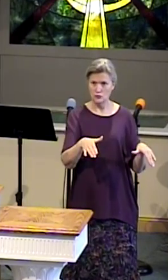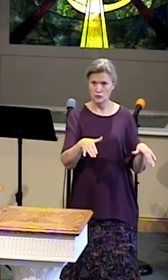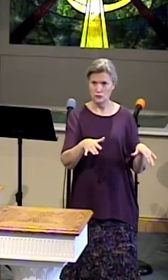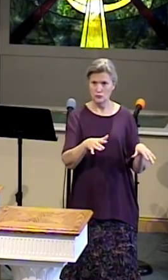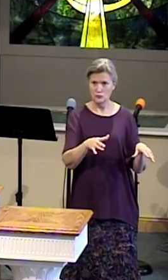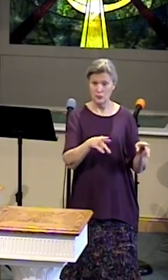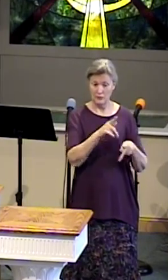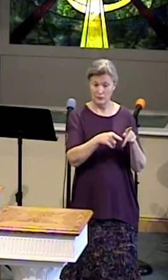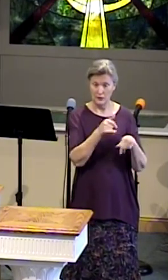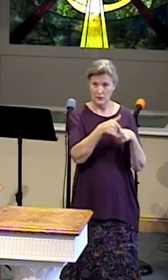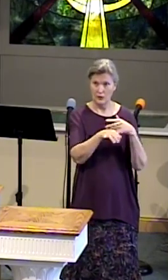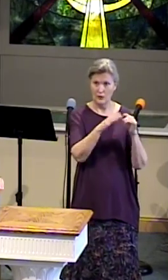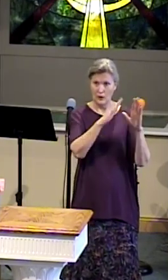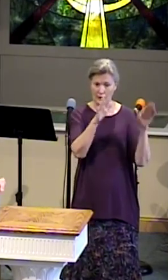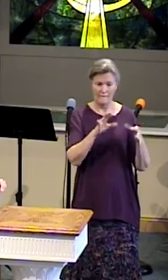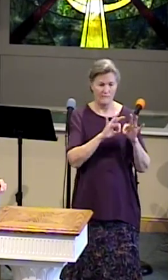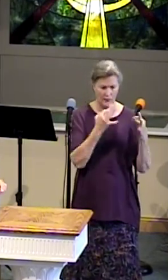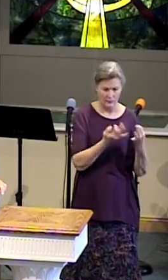saved.